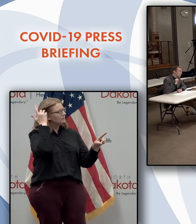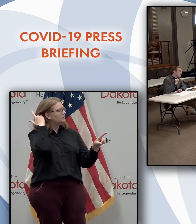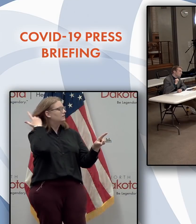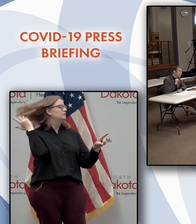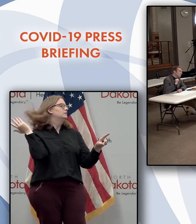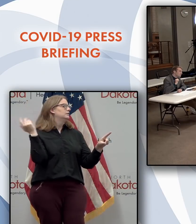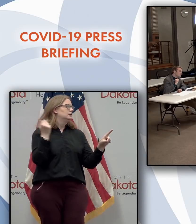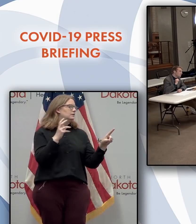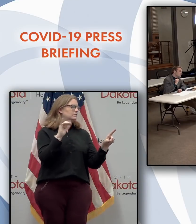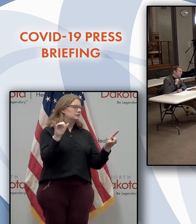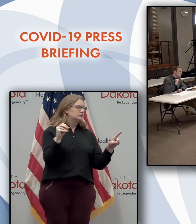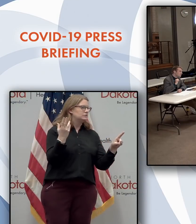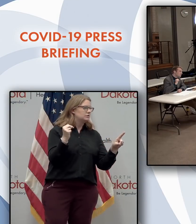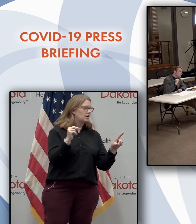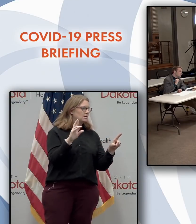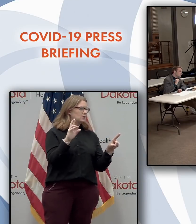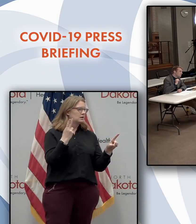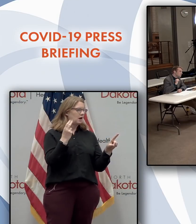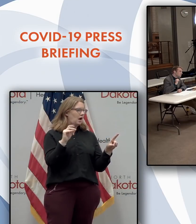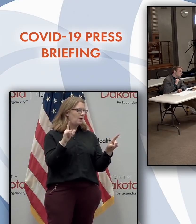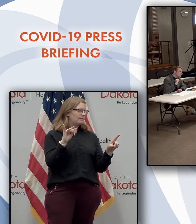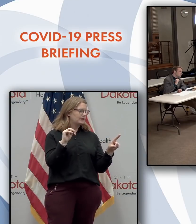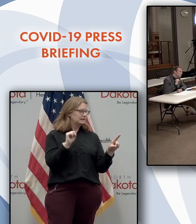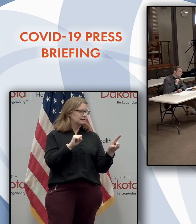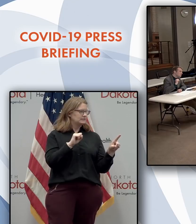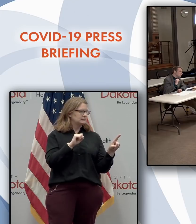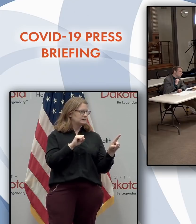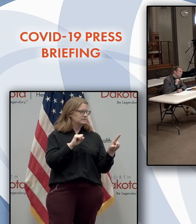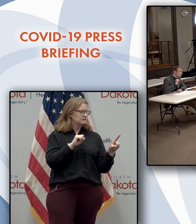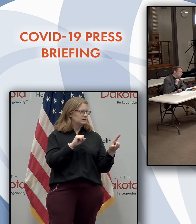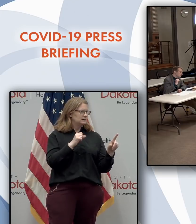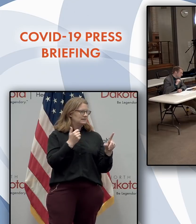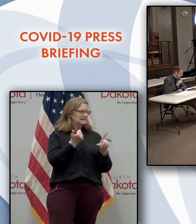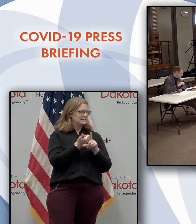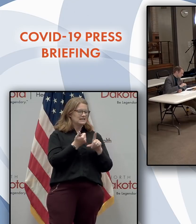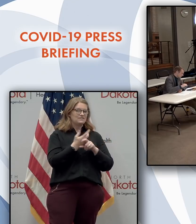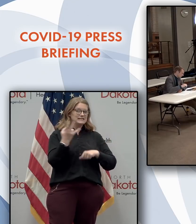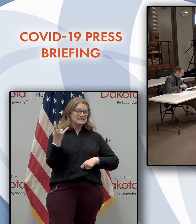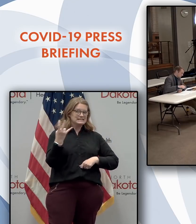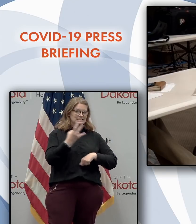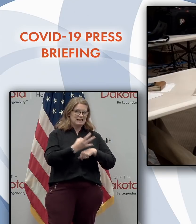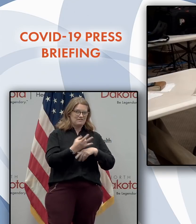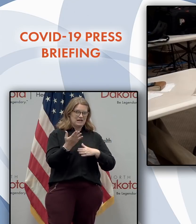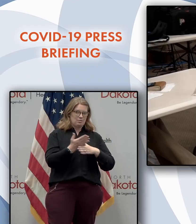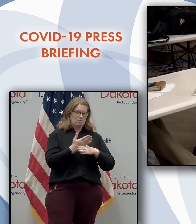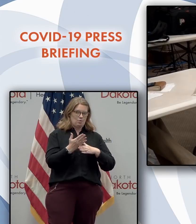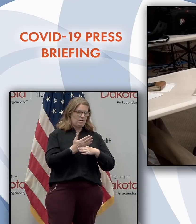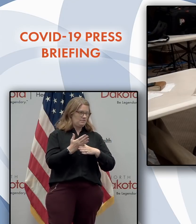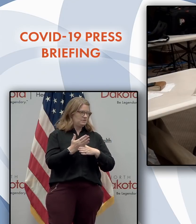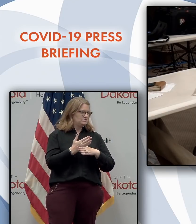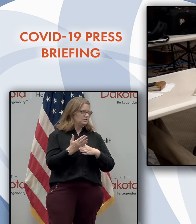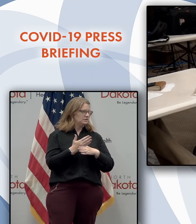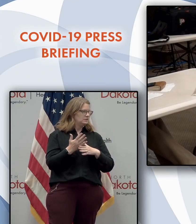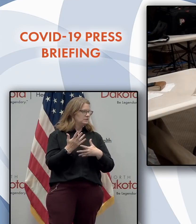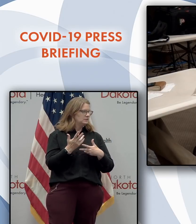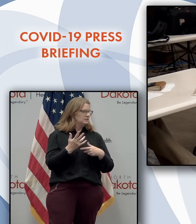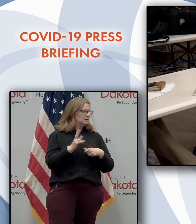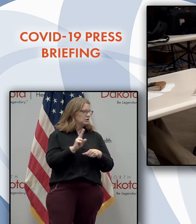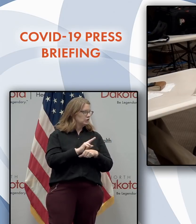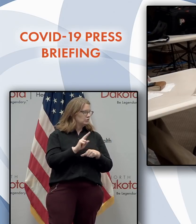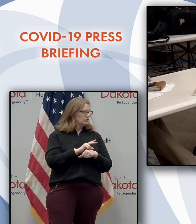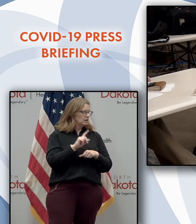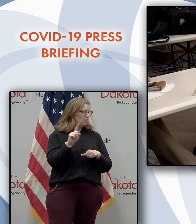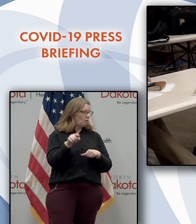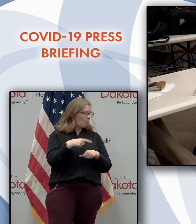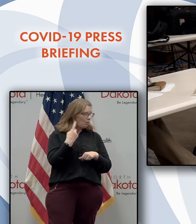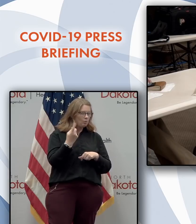Johns Hopkins reports positivity rate is based on a 7-day rolling average using only counts